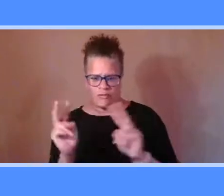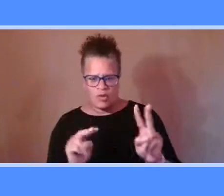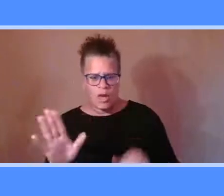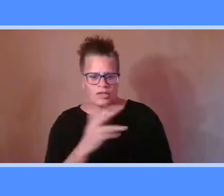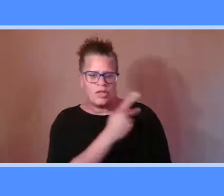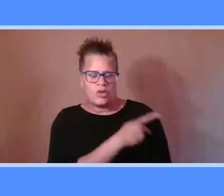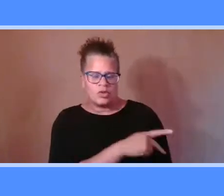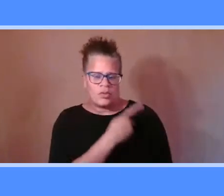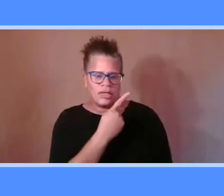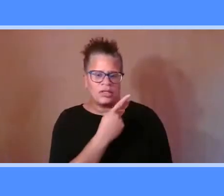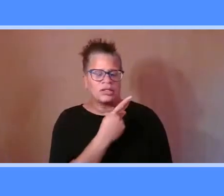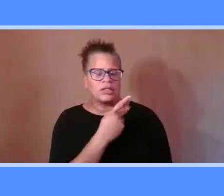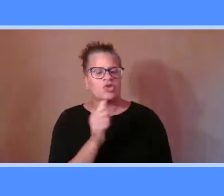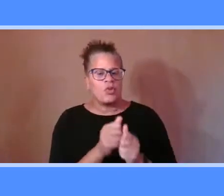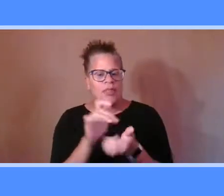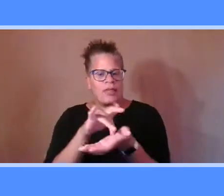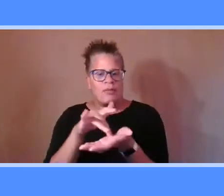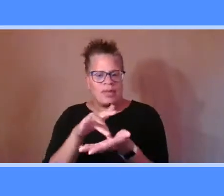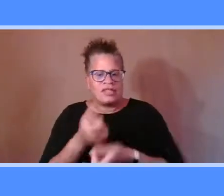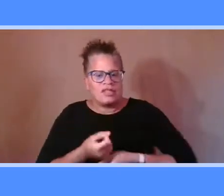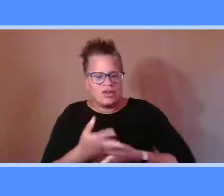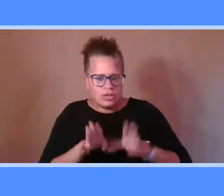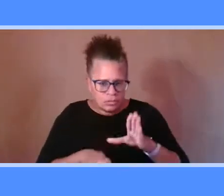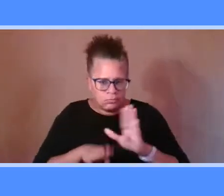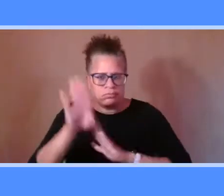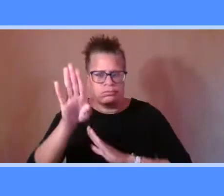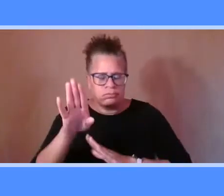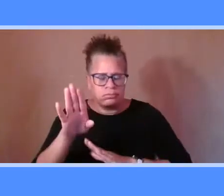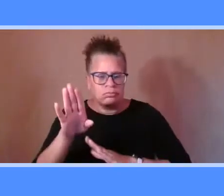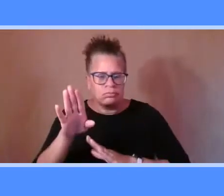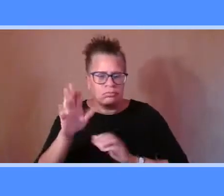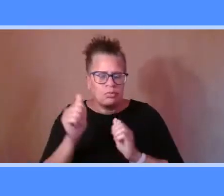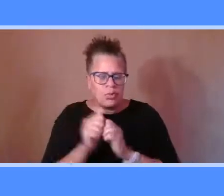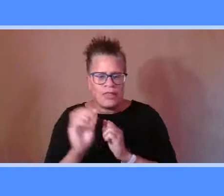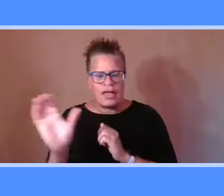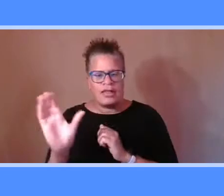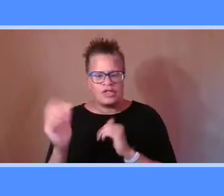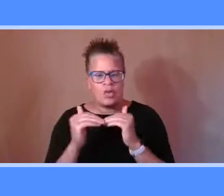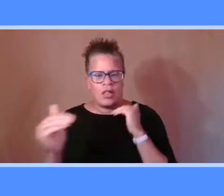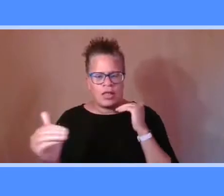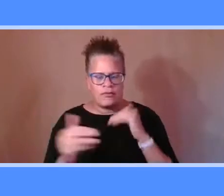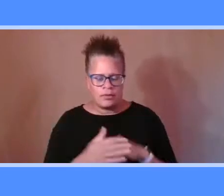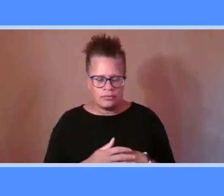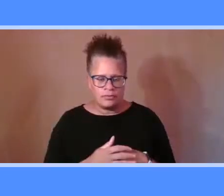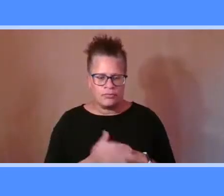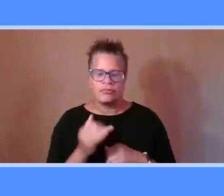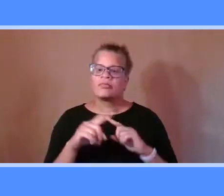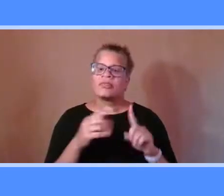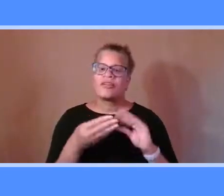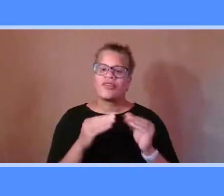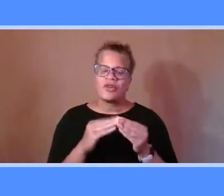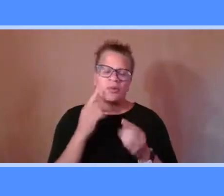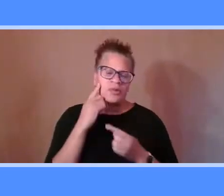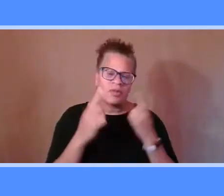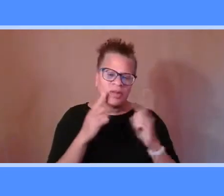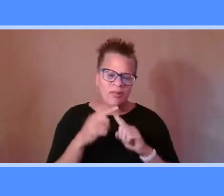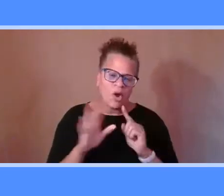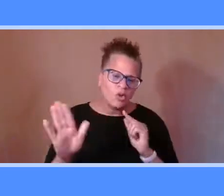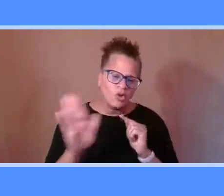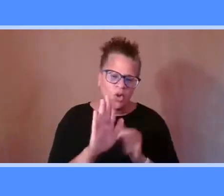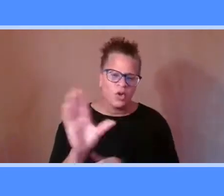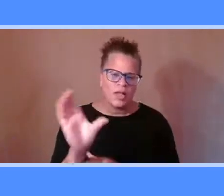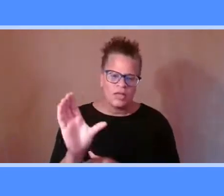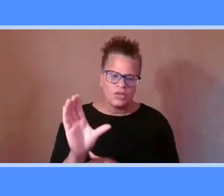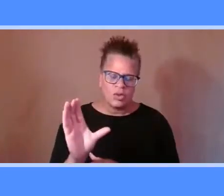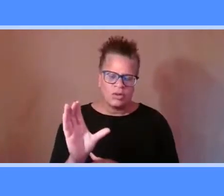pretty commonly with that medication. So a few different numbers to think about when it comes to cholesterol. First,